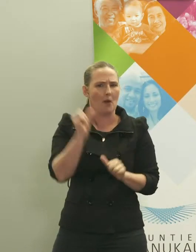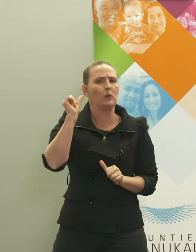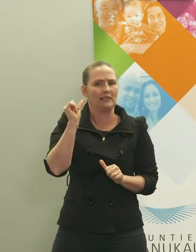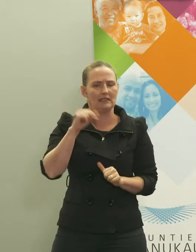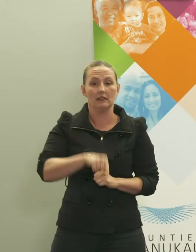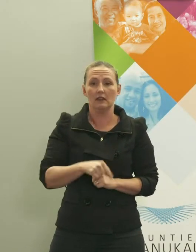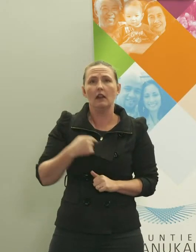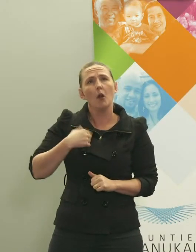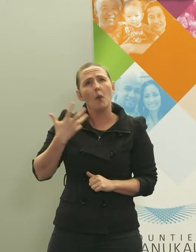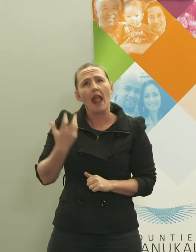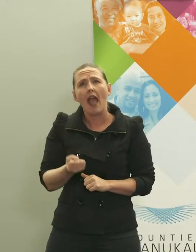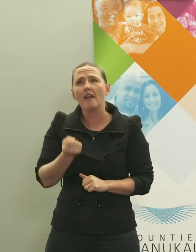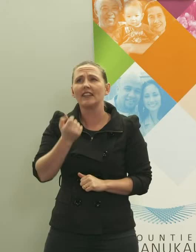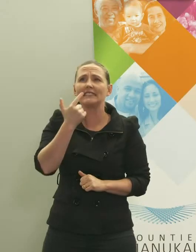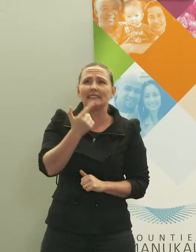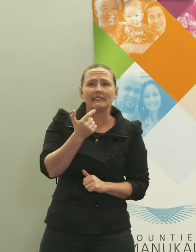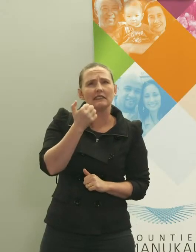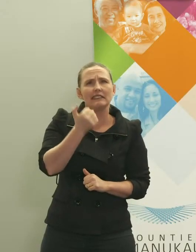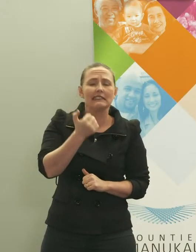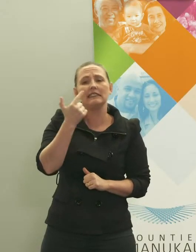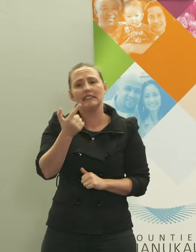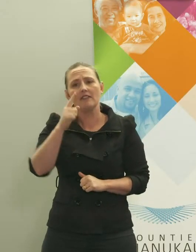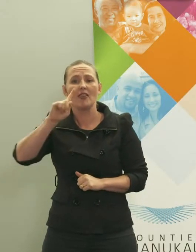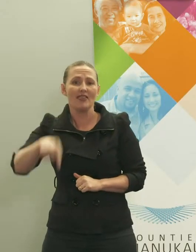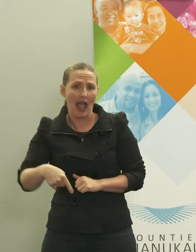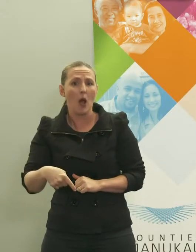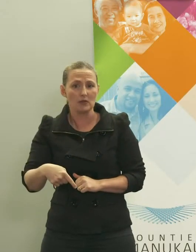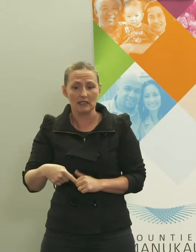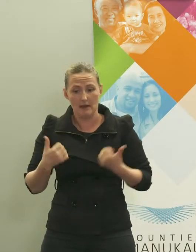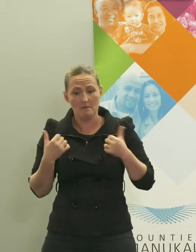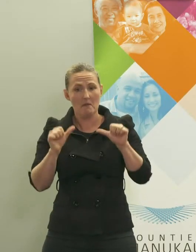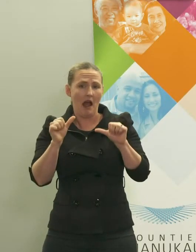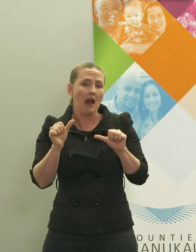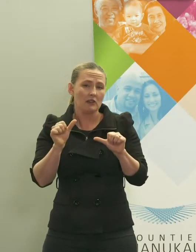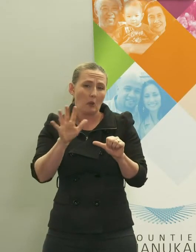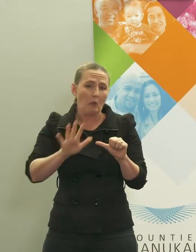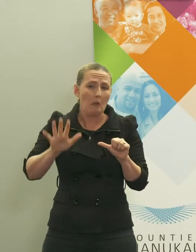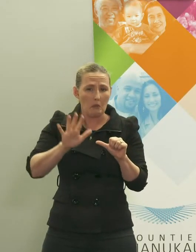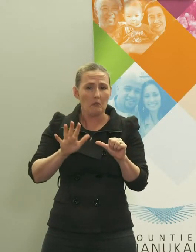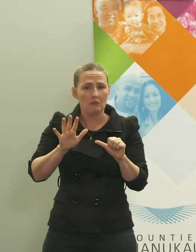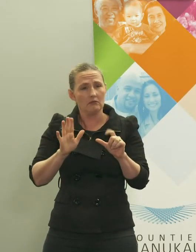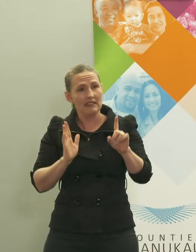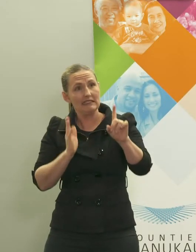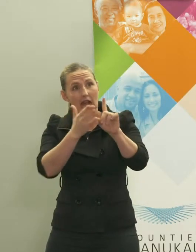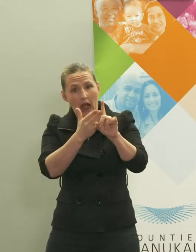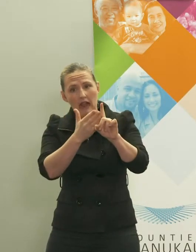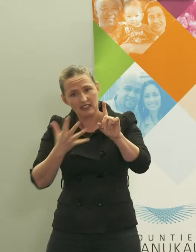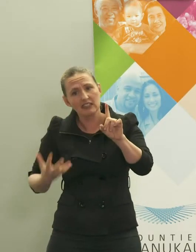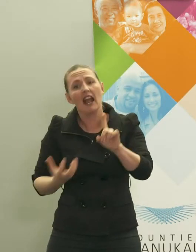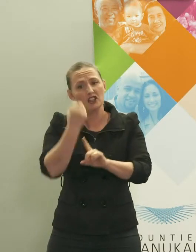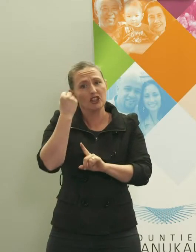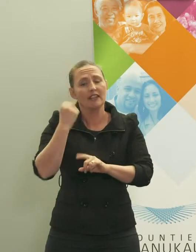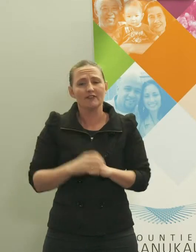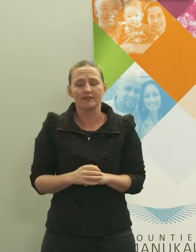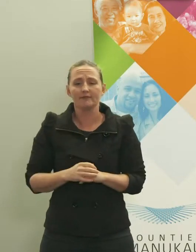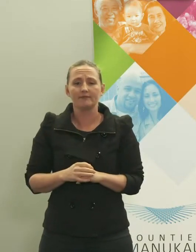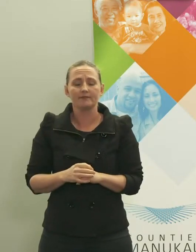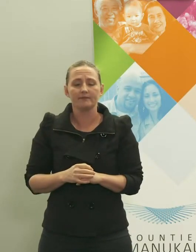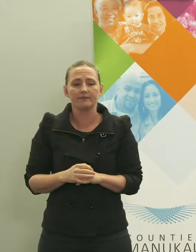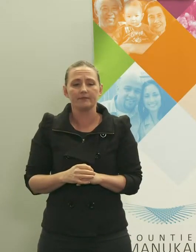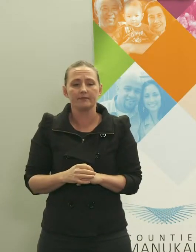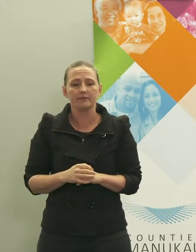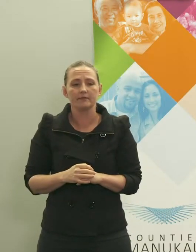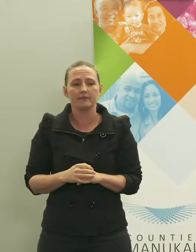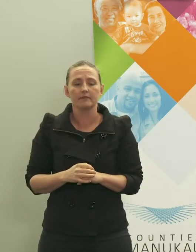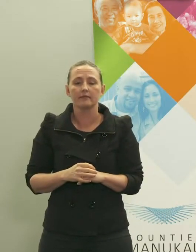about 67,000 overall. So we were, there or thereabouts in terms of the overall testing target we set for the 7 days. And then obviously we've seen